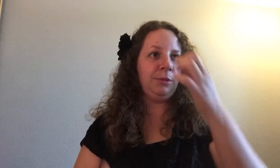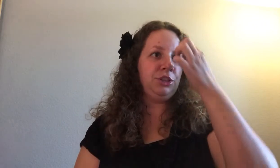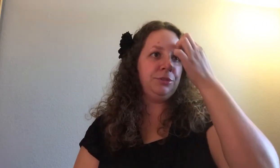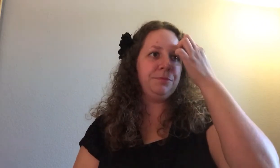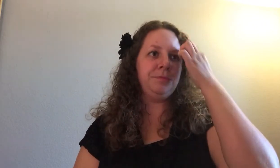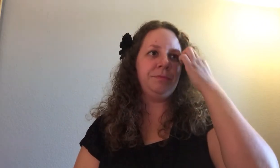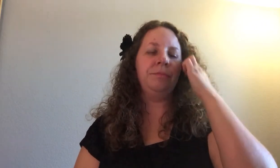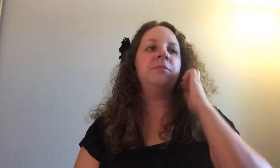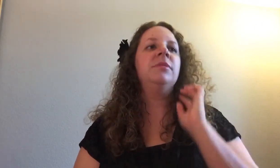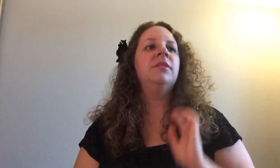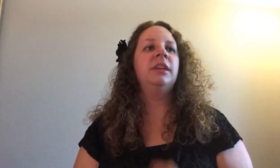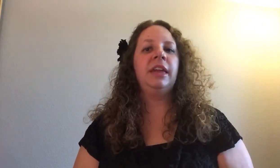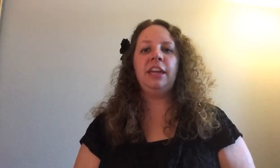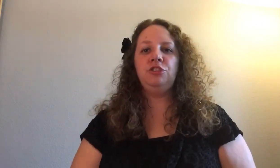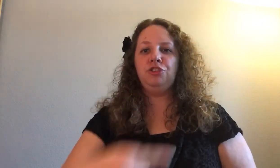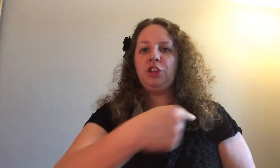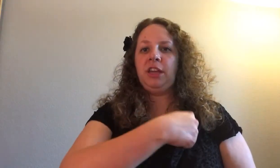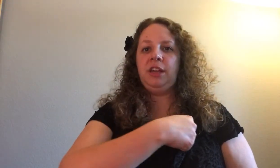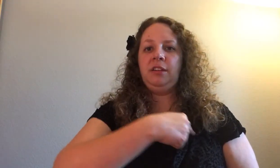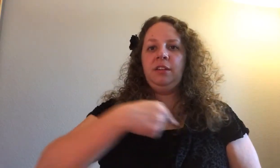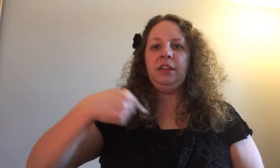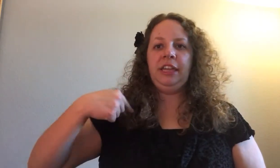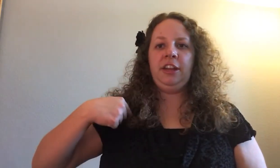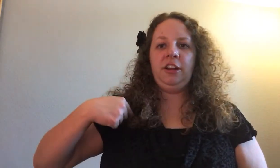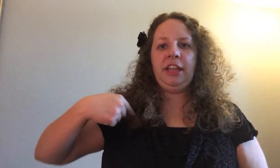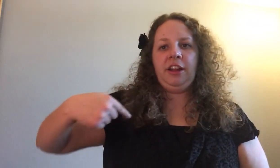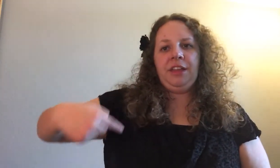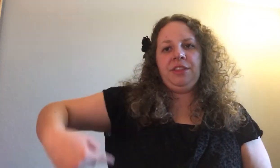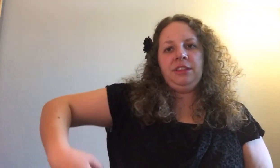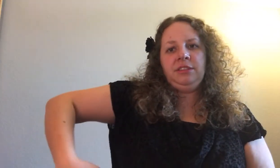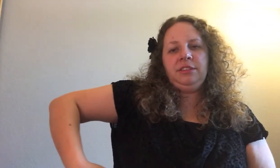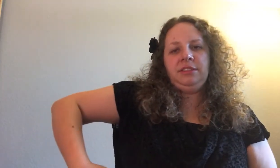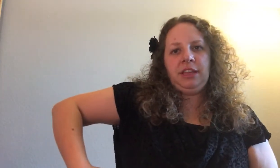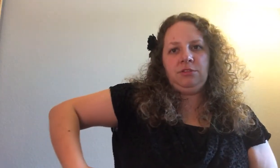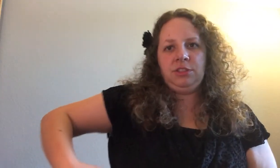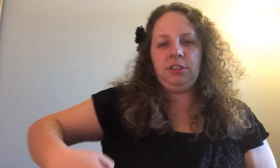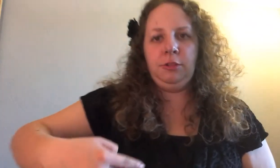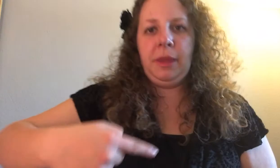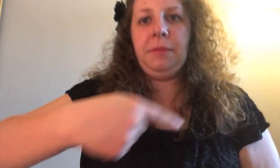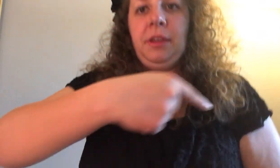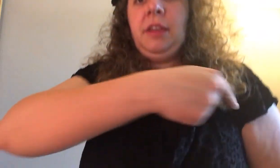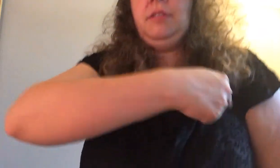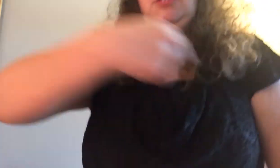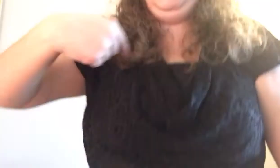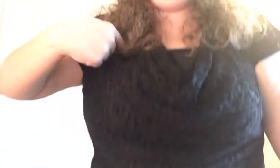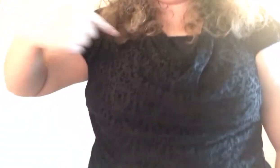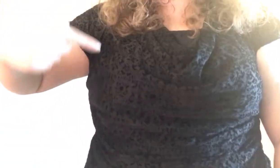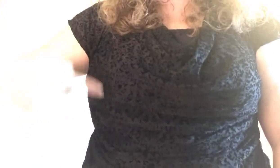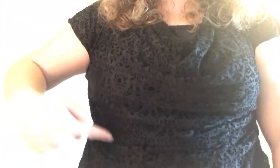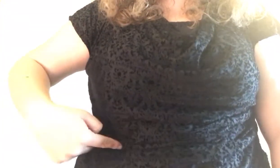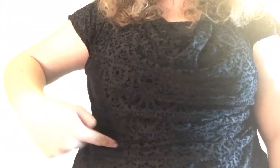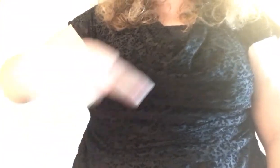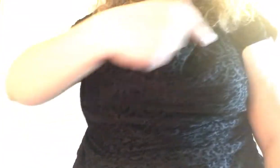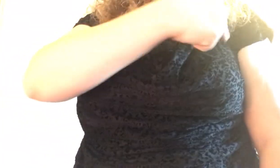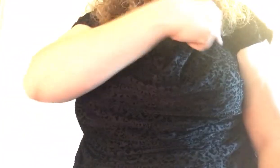language. Okay, China, here, here, and then down just a little bit. Okay, China.